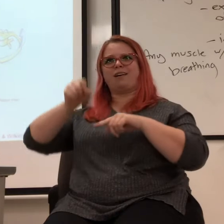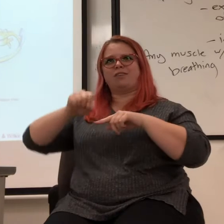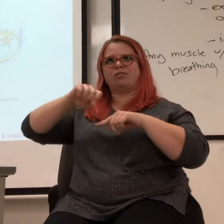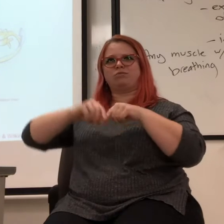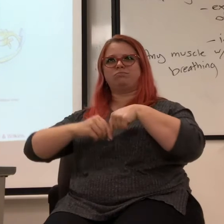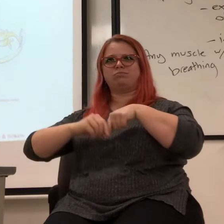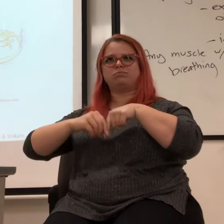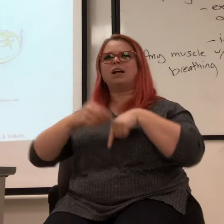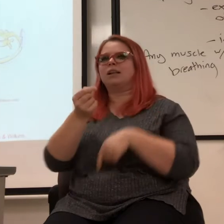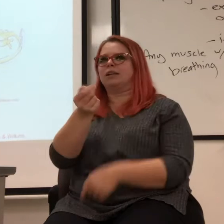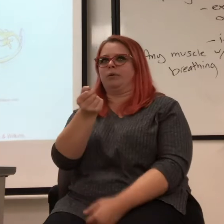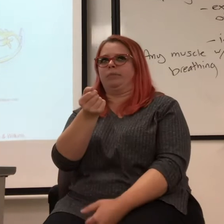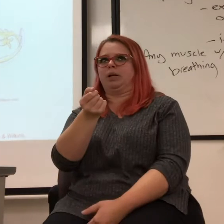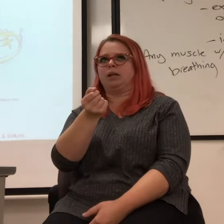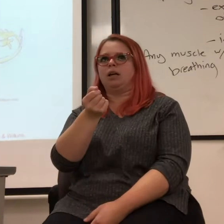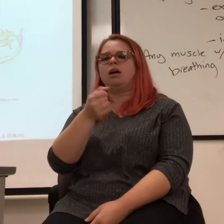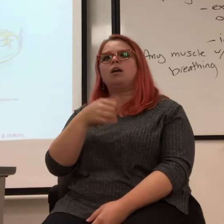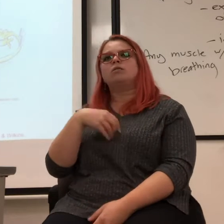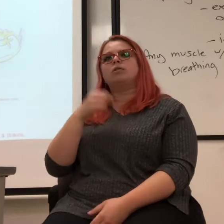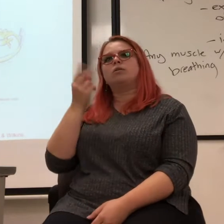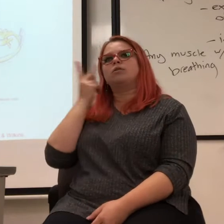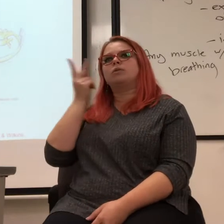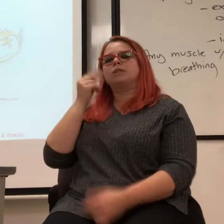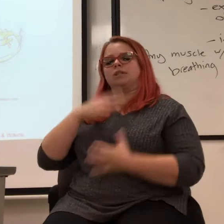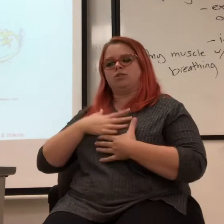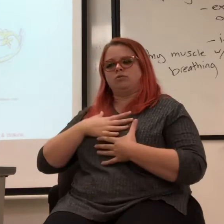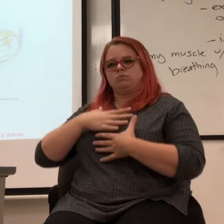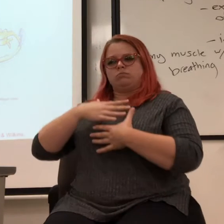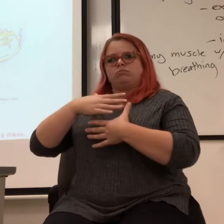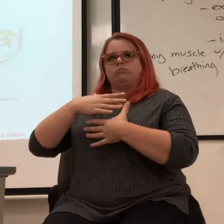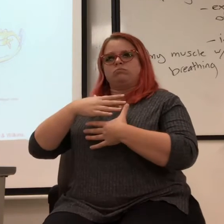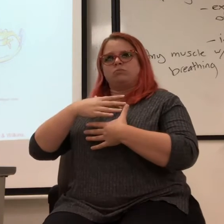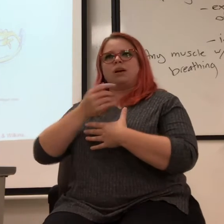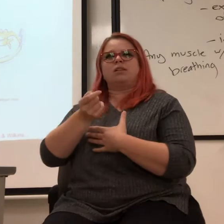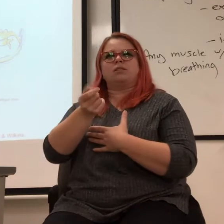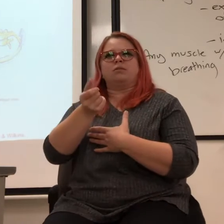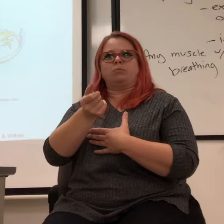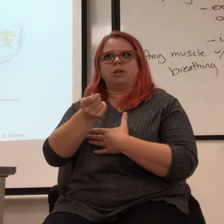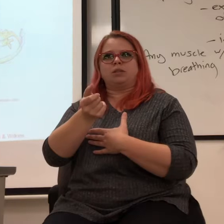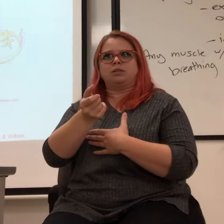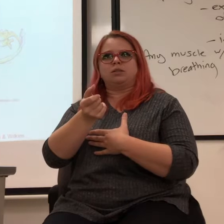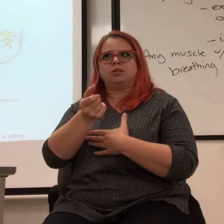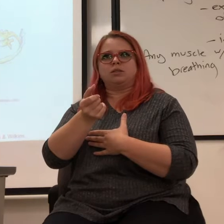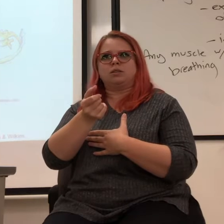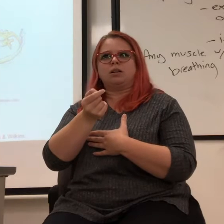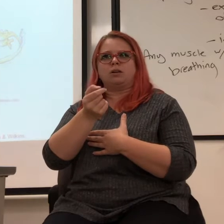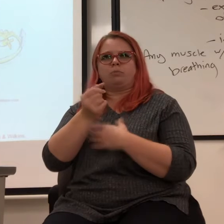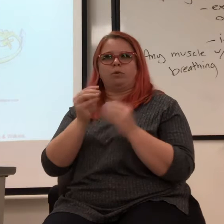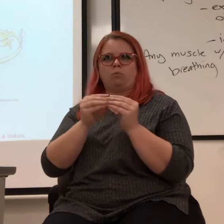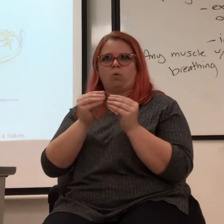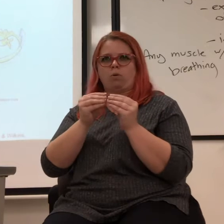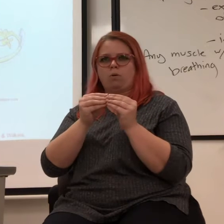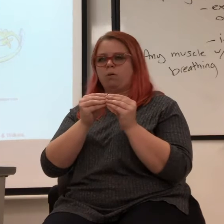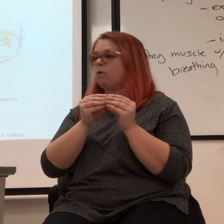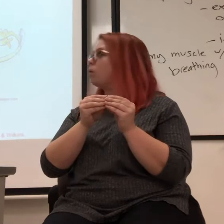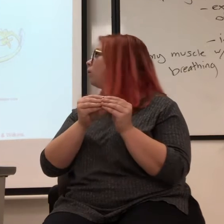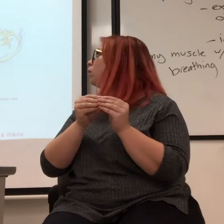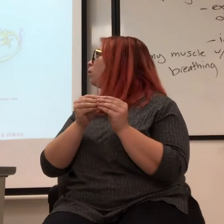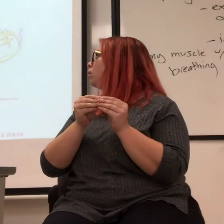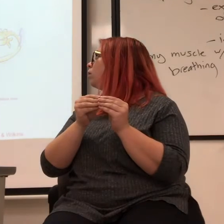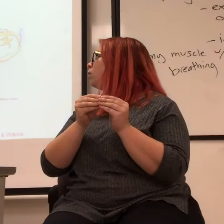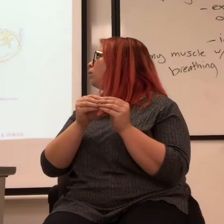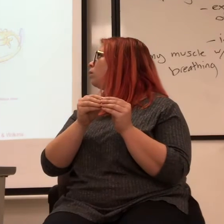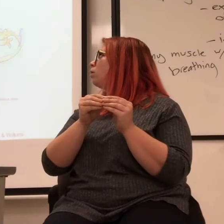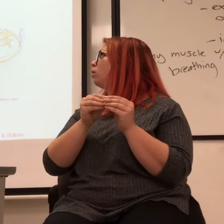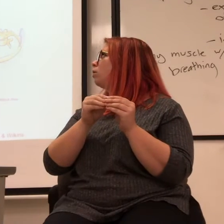overhead, the chest kind of like puffs up a little bit more at